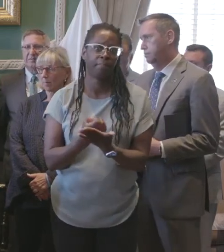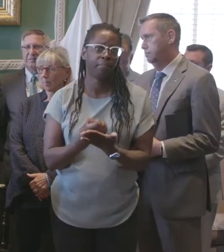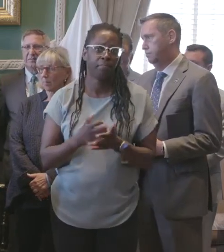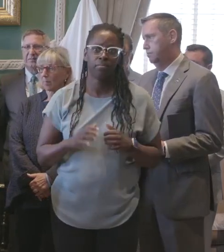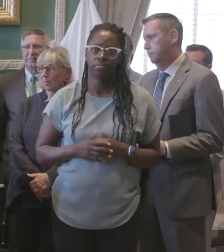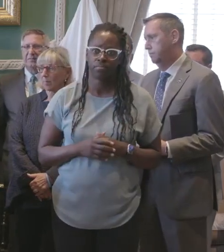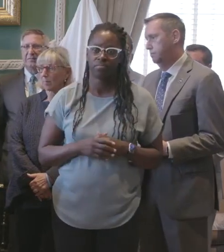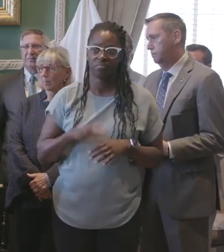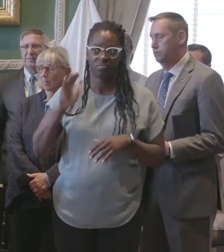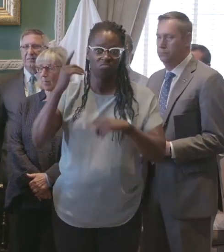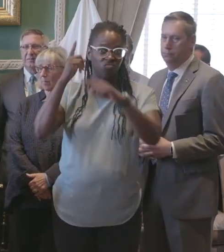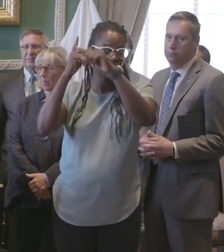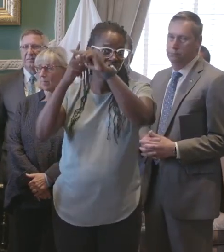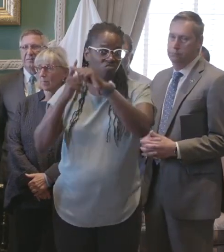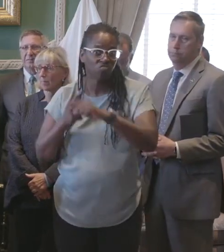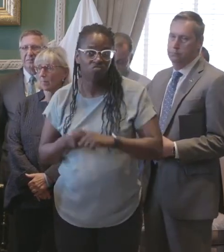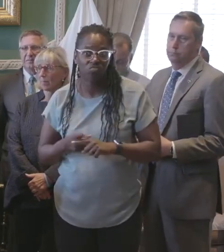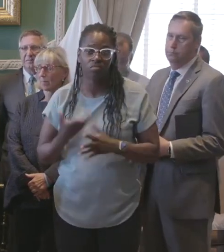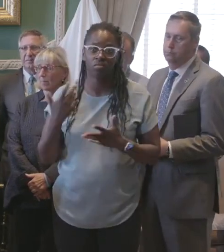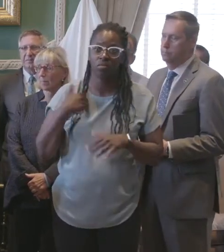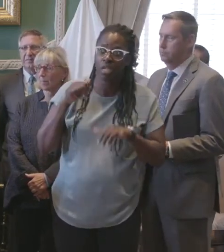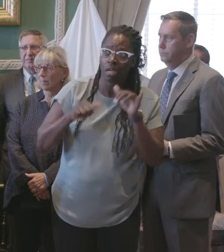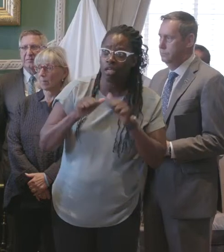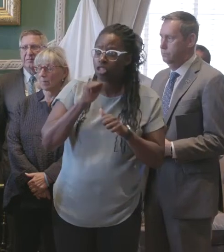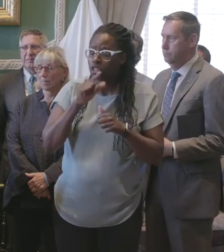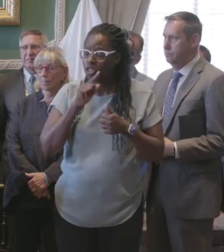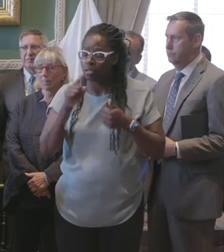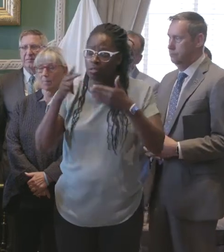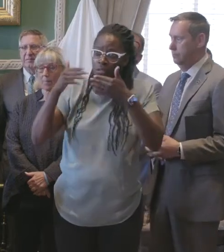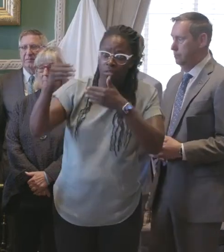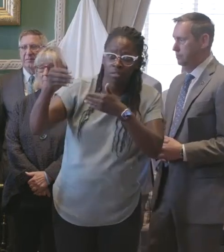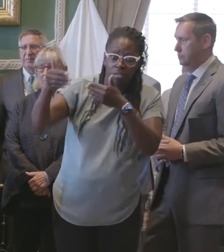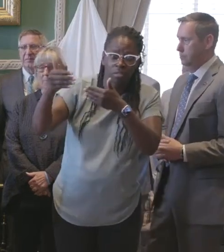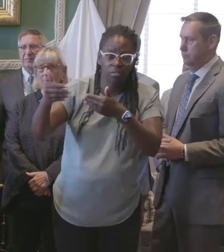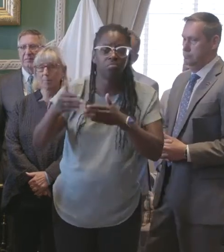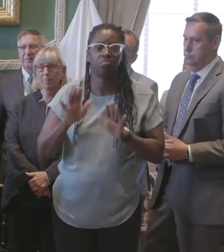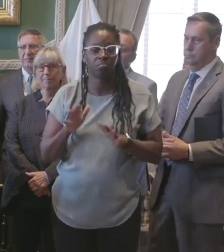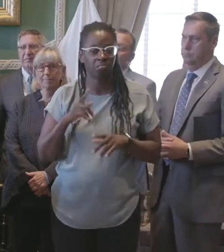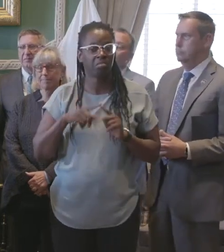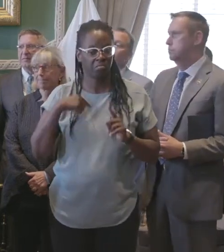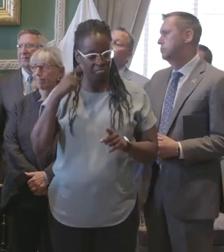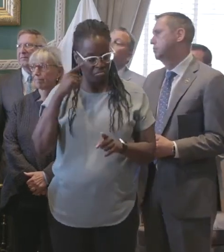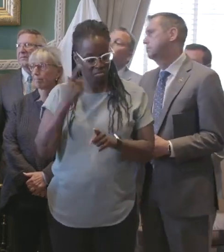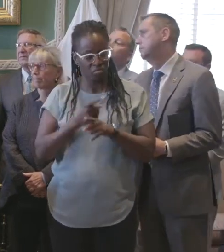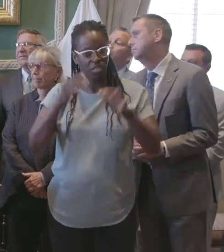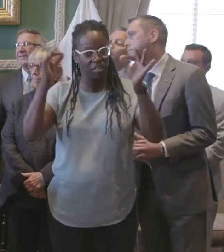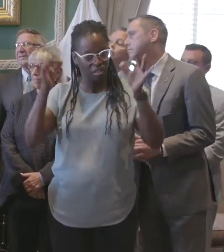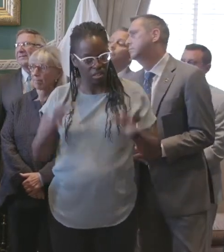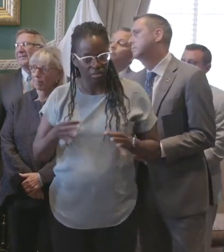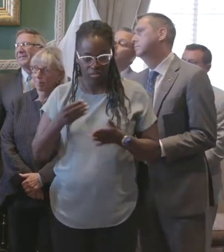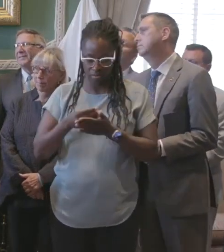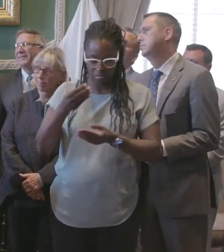uncertainties out there. So we thought this was the right call, the fiscally responsible call. Can I just ask a quick off-topic about